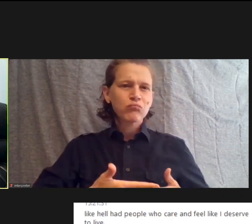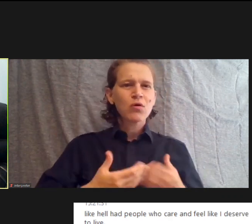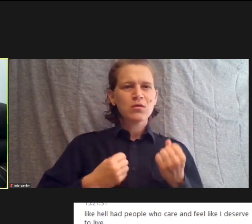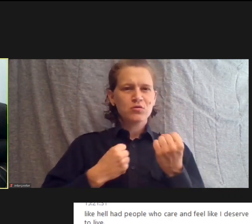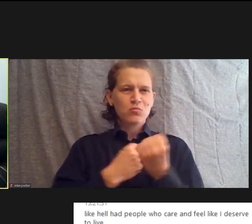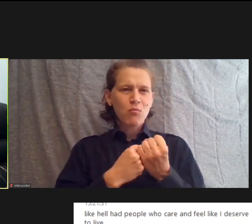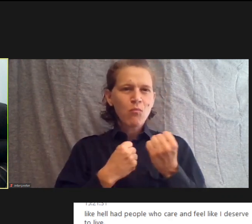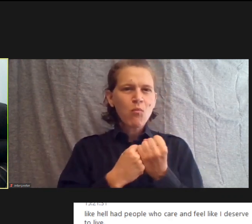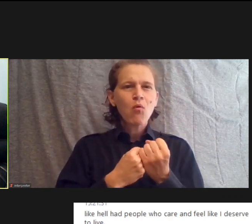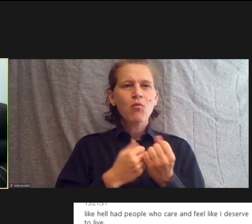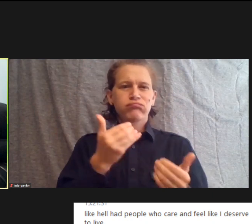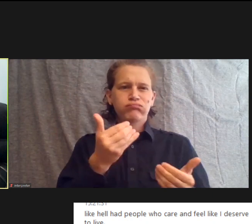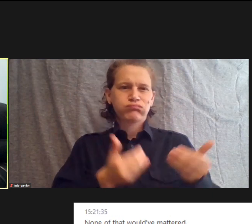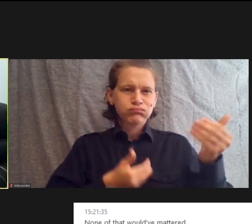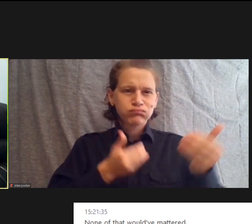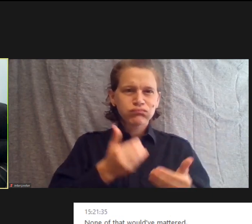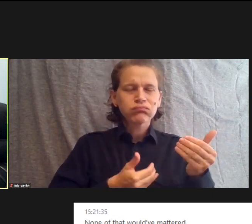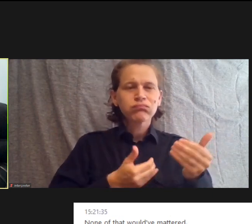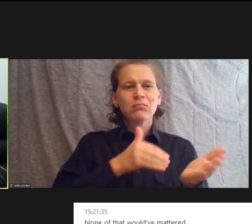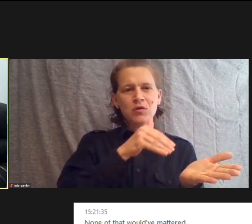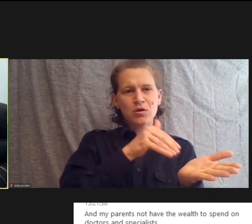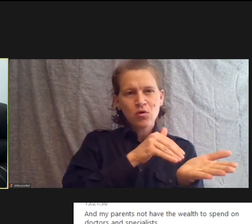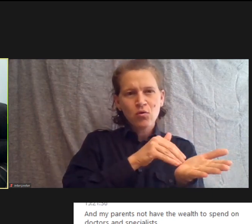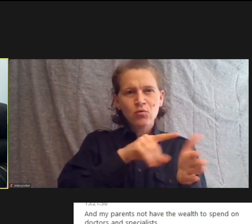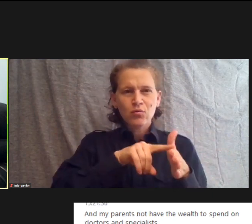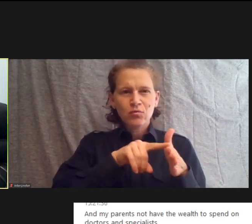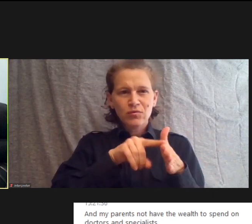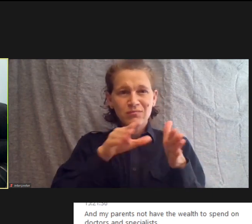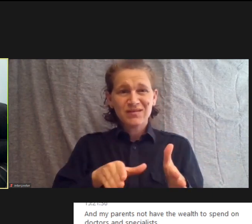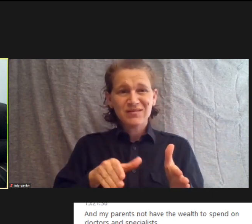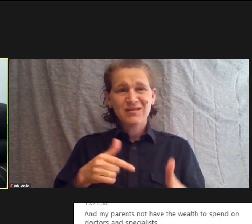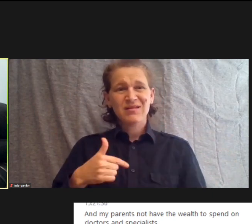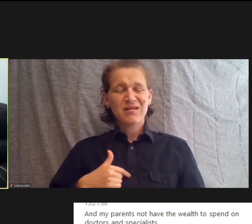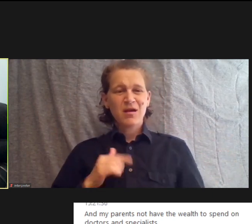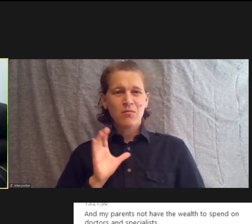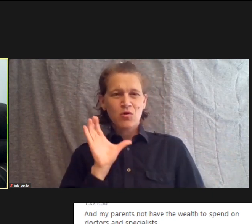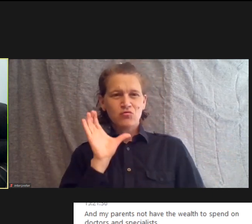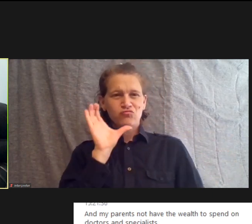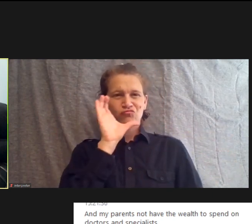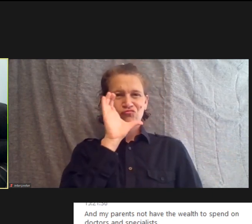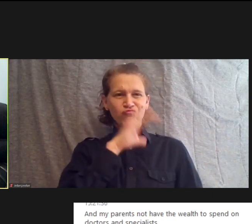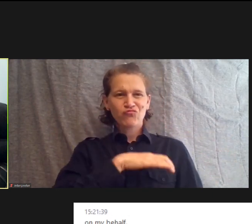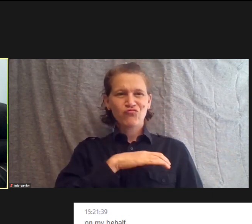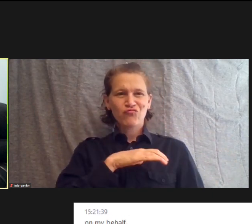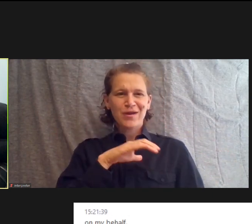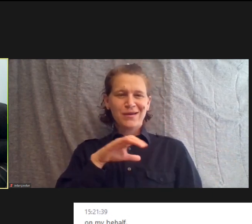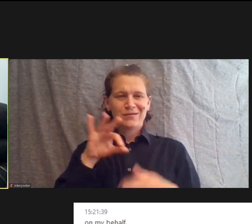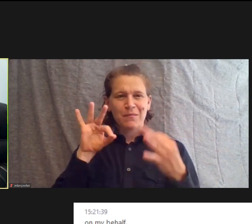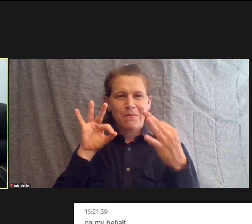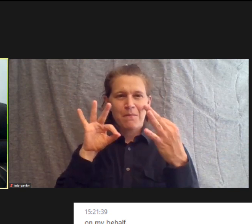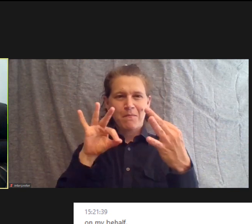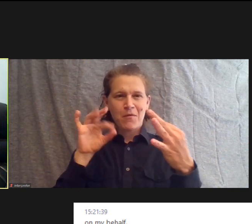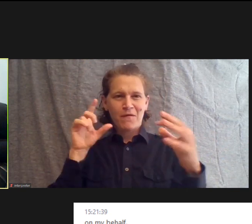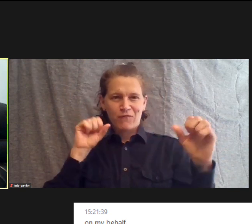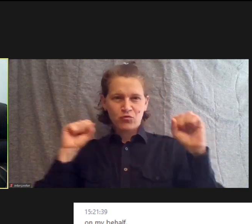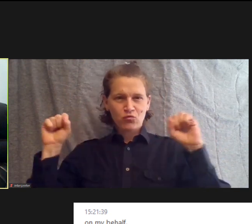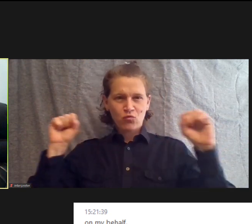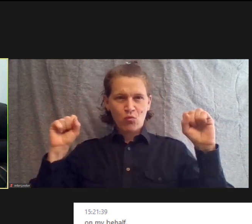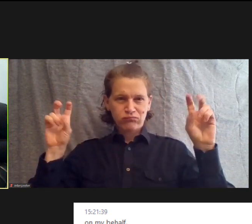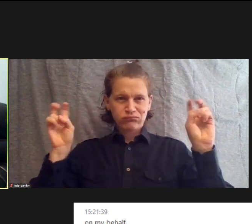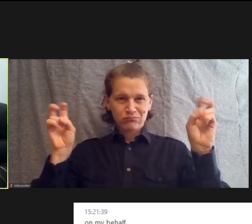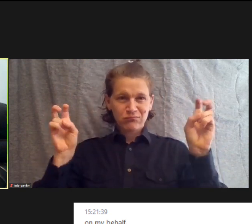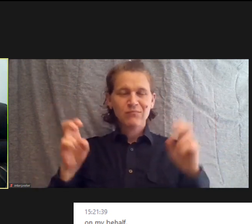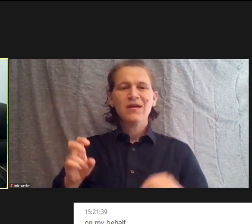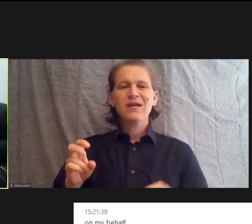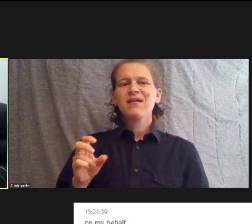my behalf. I am like a weird perfect storm. Everything went wrong inside me, yet I had everything go right for me